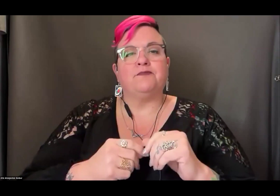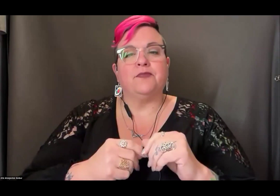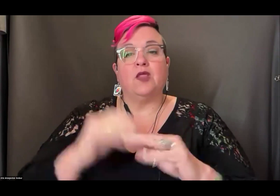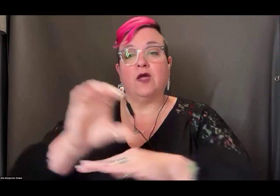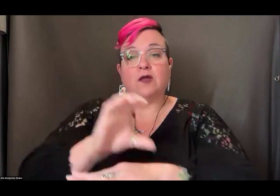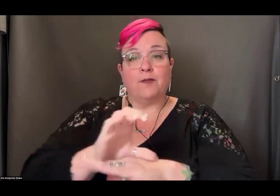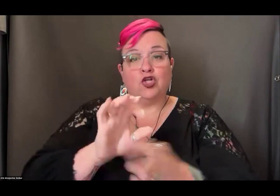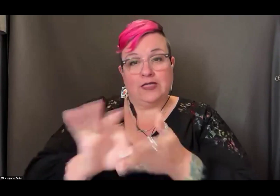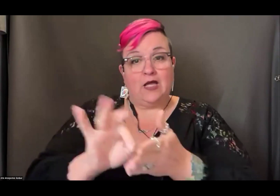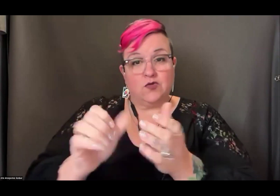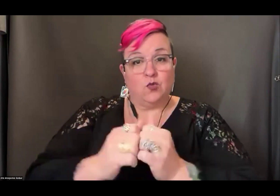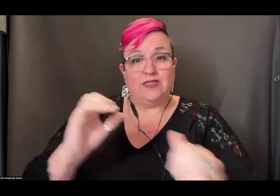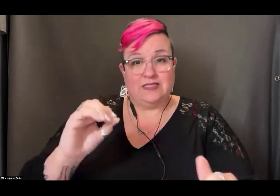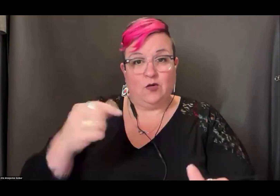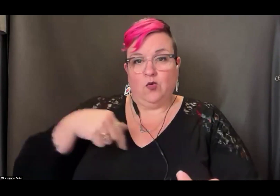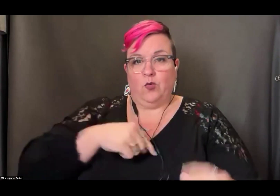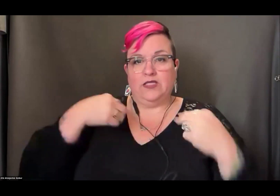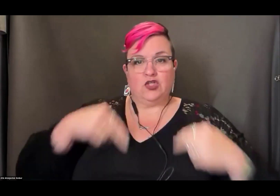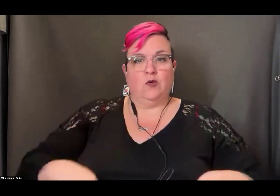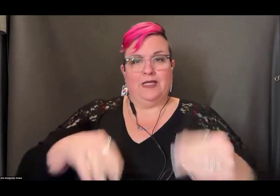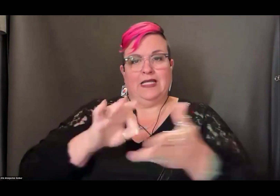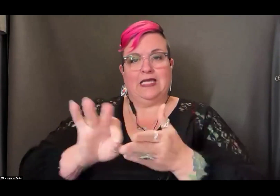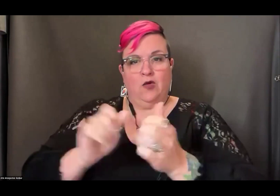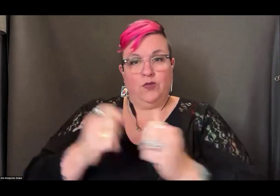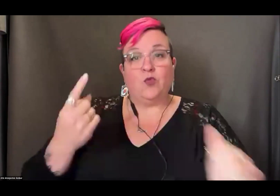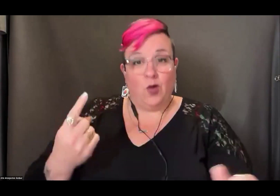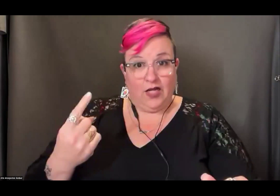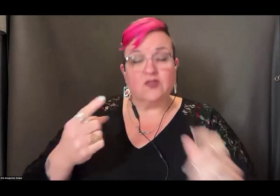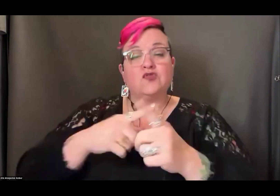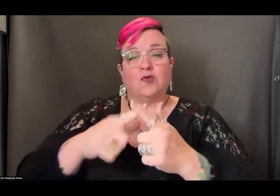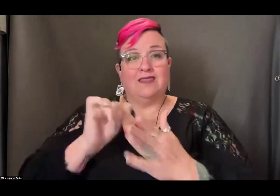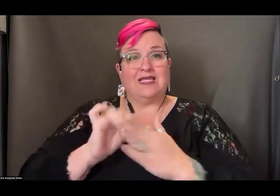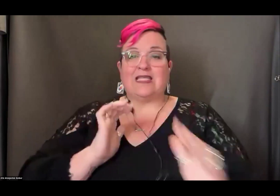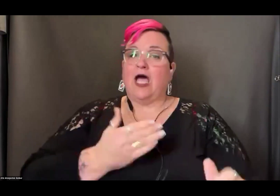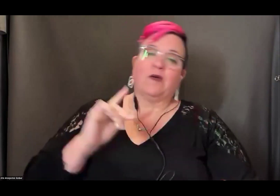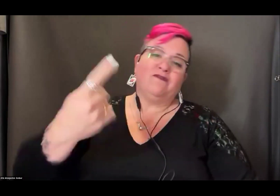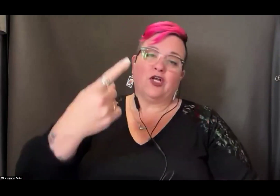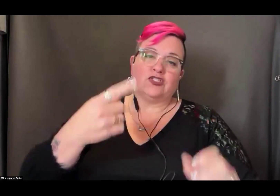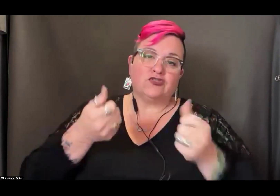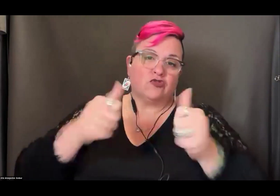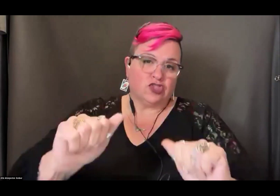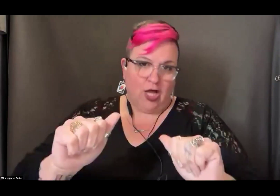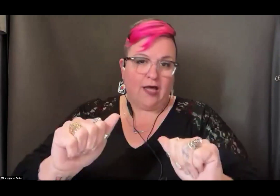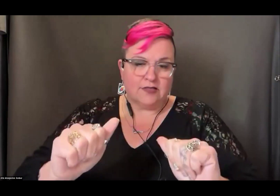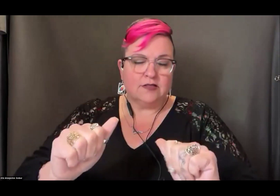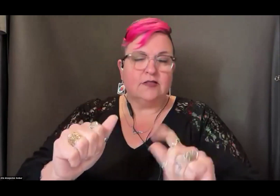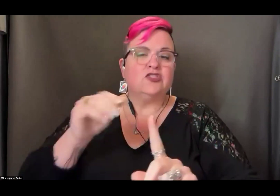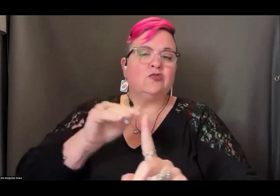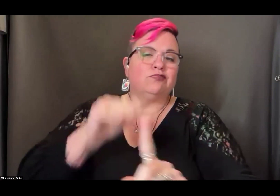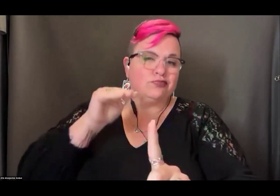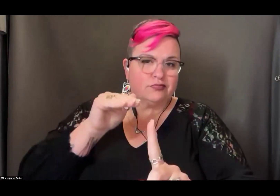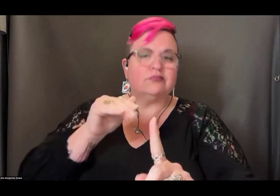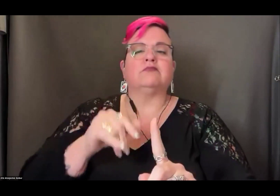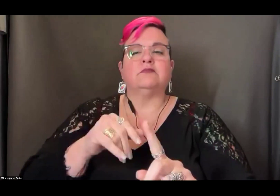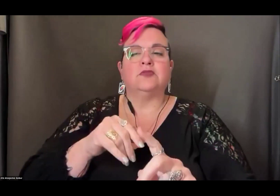computers count by zero. We humans count with one. So for us, that would be our first shot. To the computer, that's a zero shot